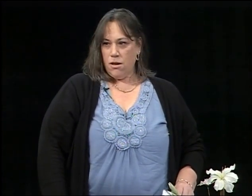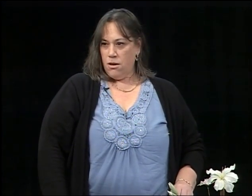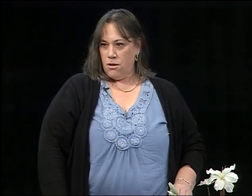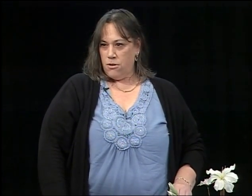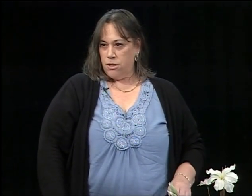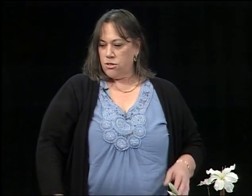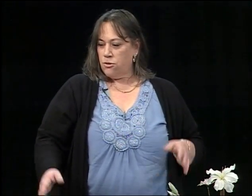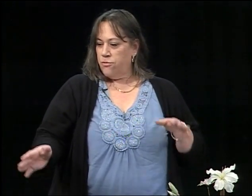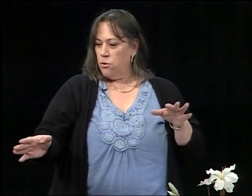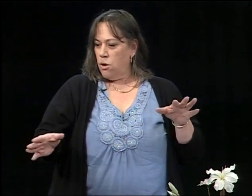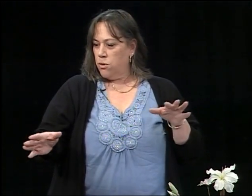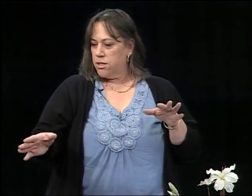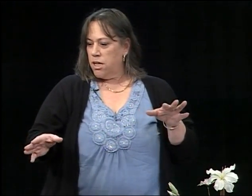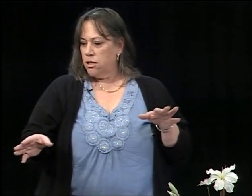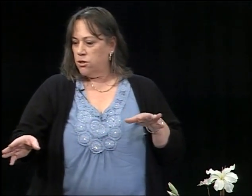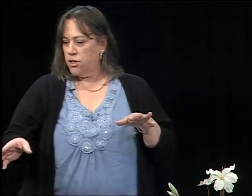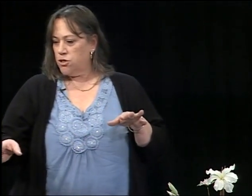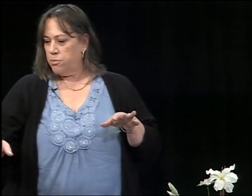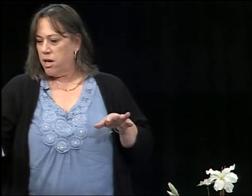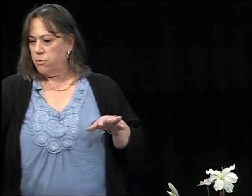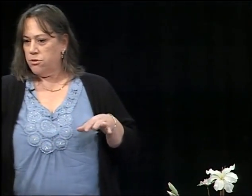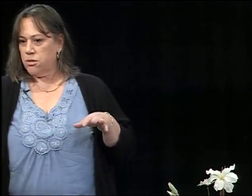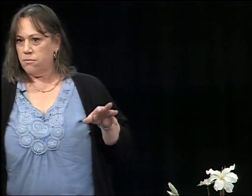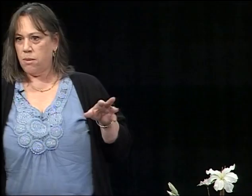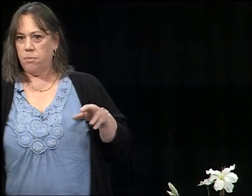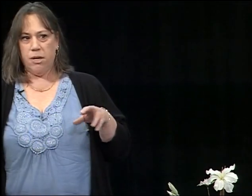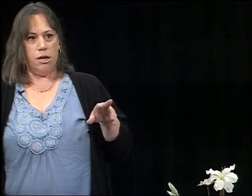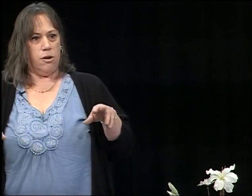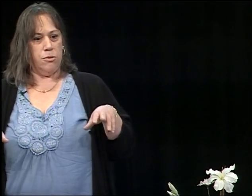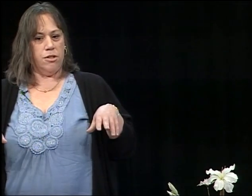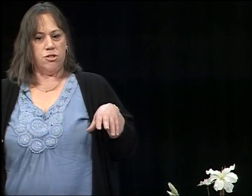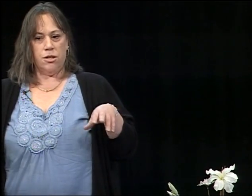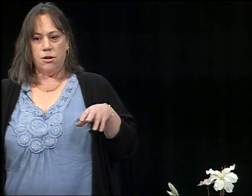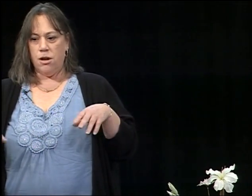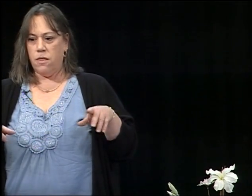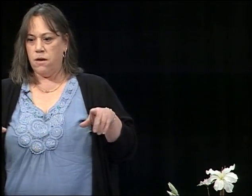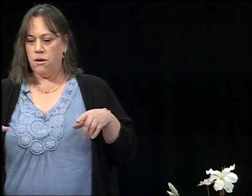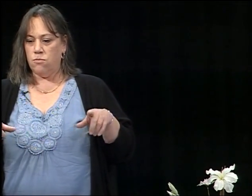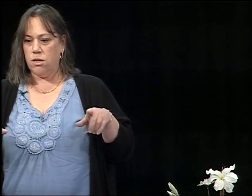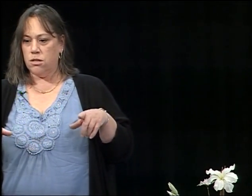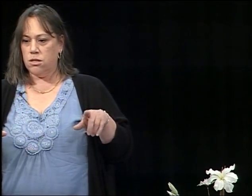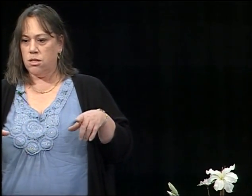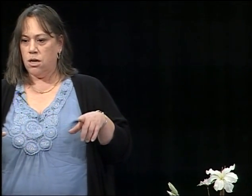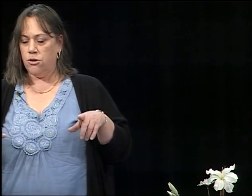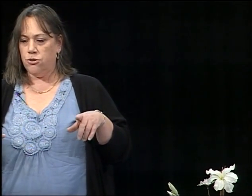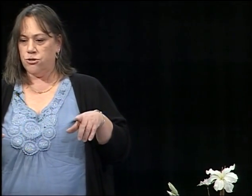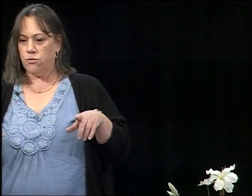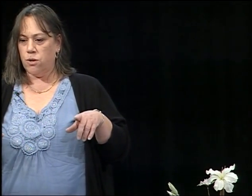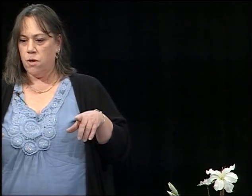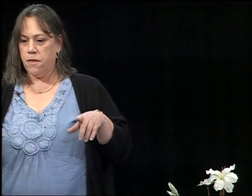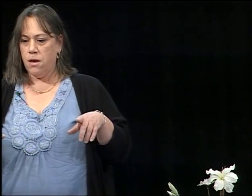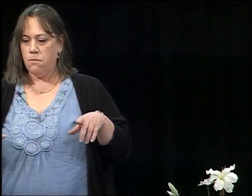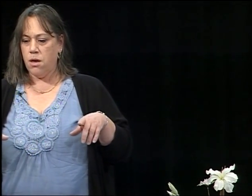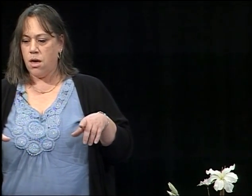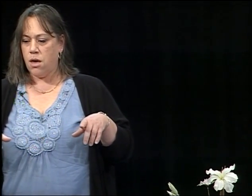All right, so if you all want to take a look at your papers, maybe pair up with each other, and then we can see how you're doing with them,